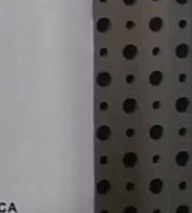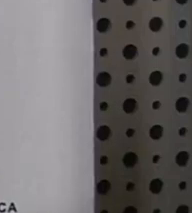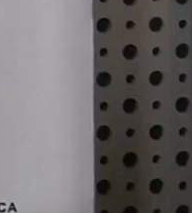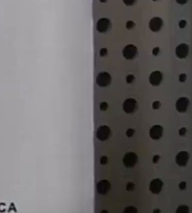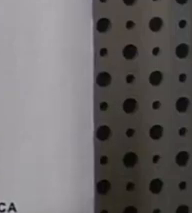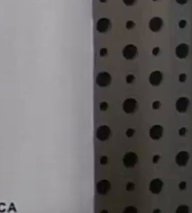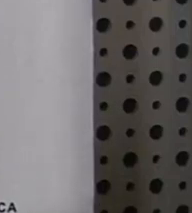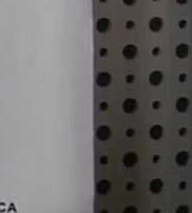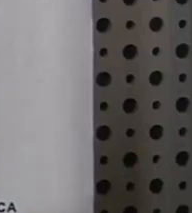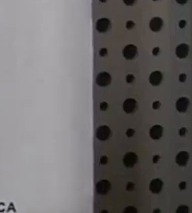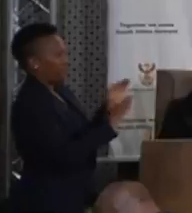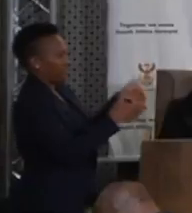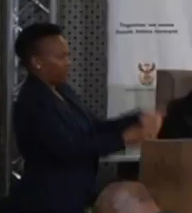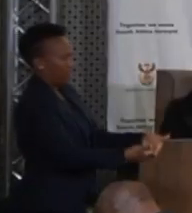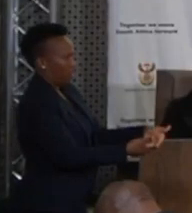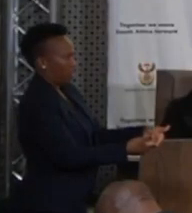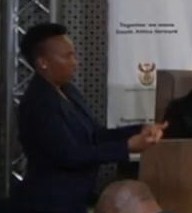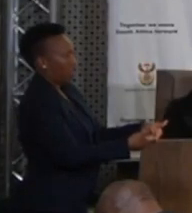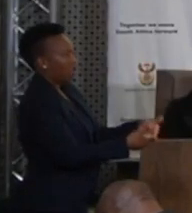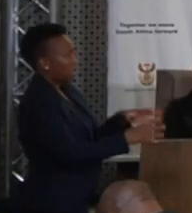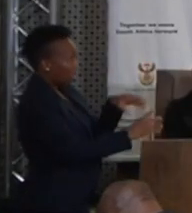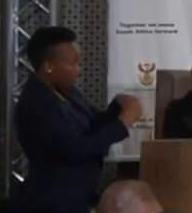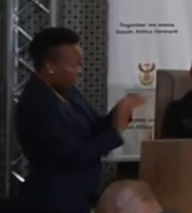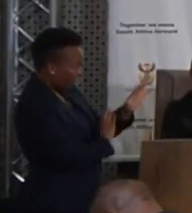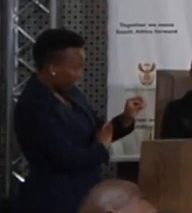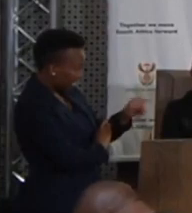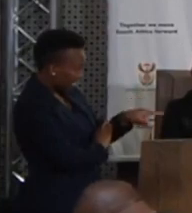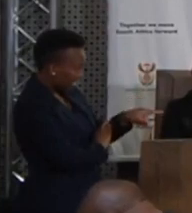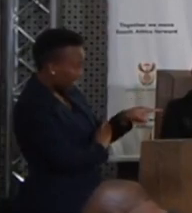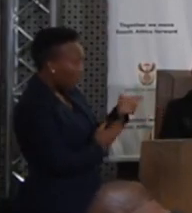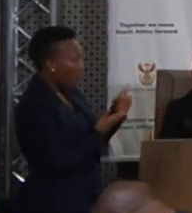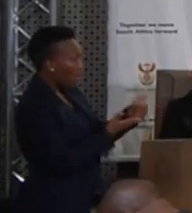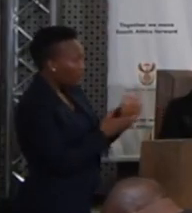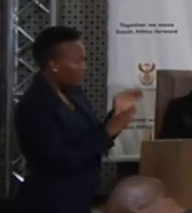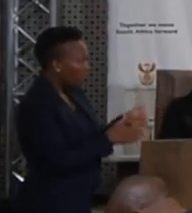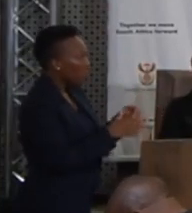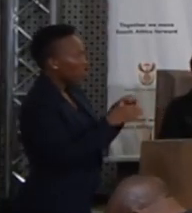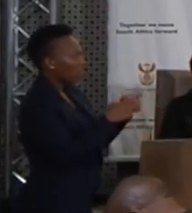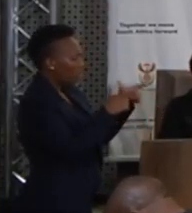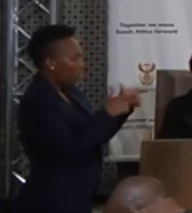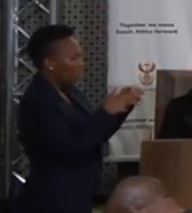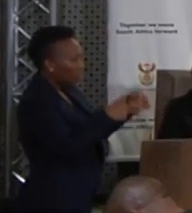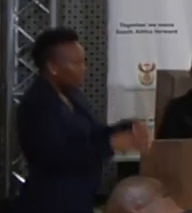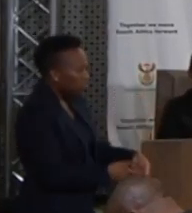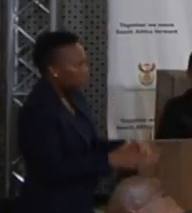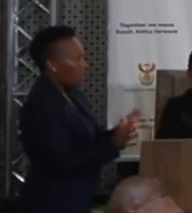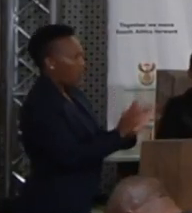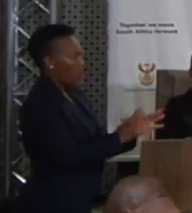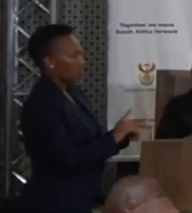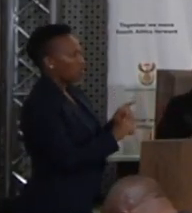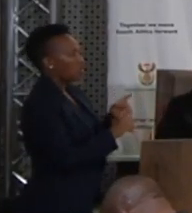are included in the 50. The answer is no, because normally